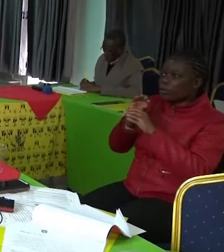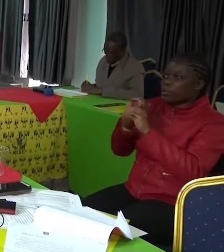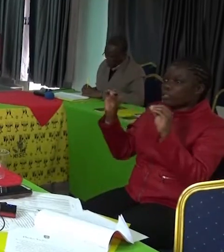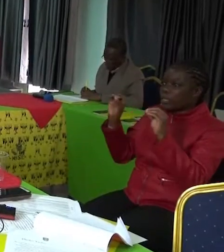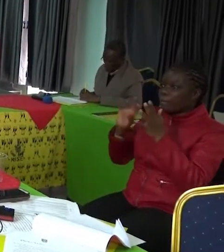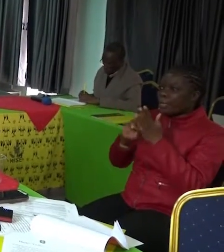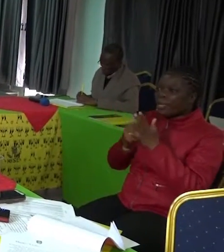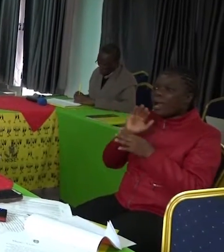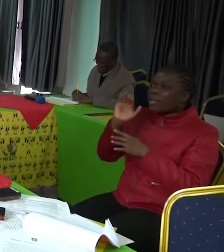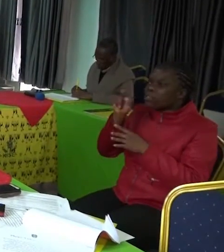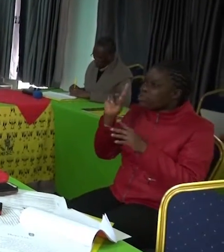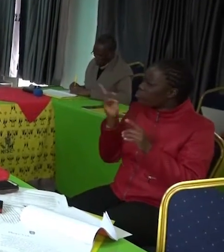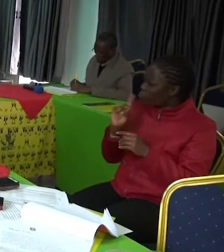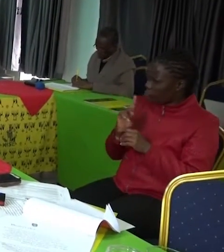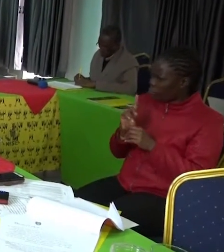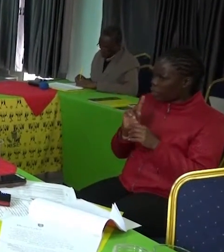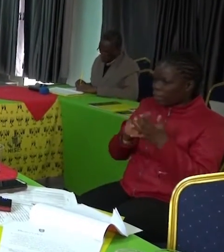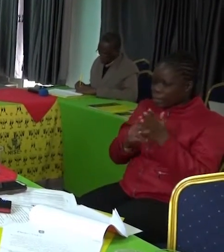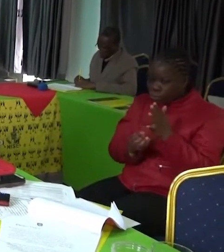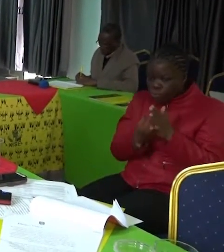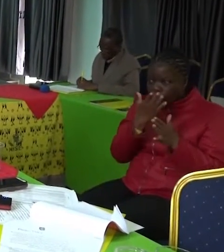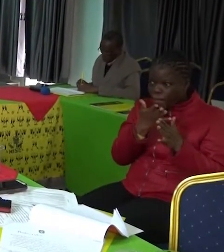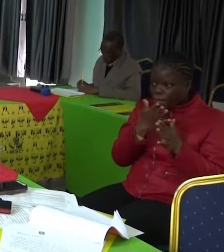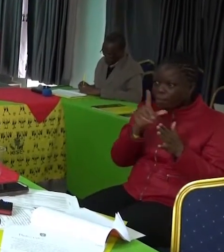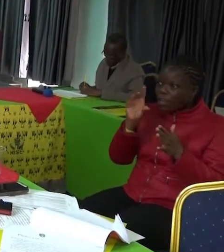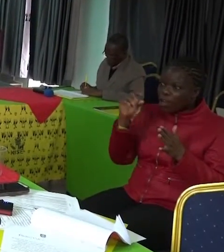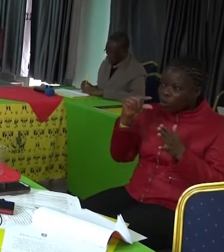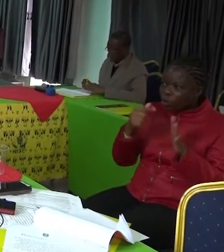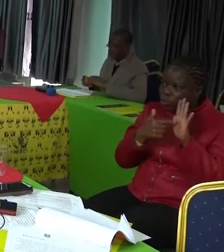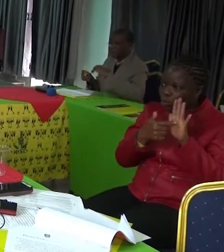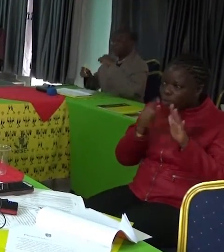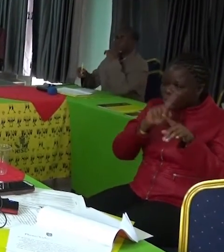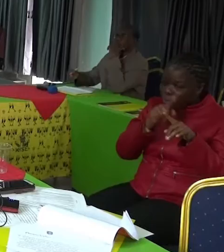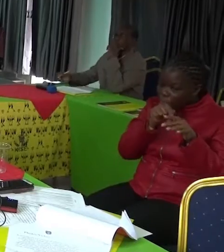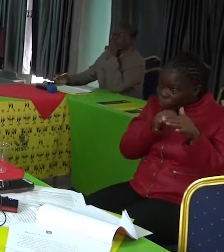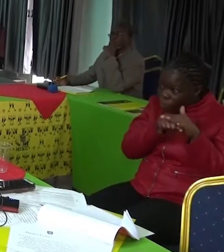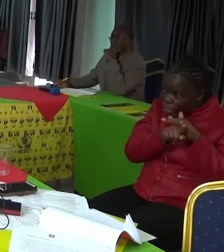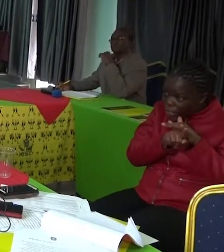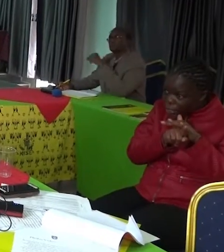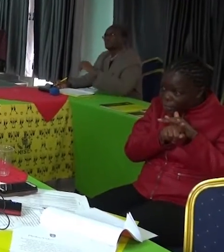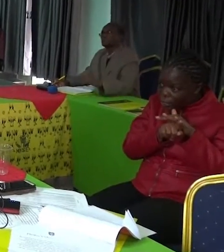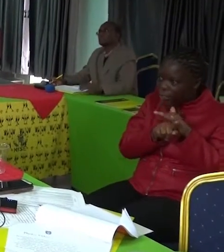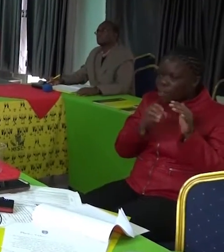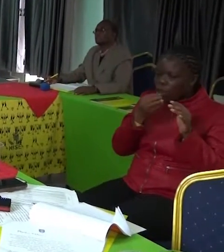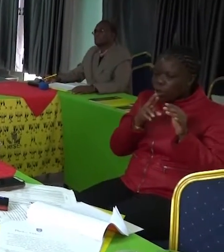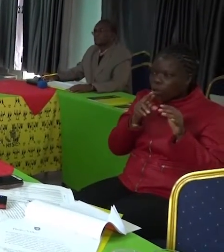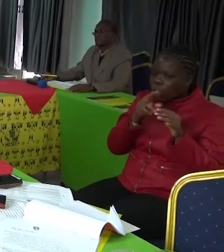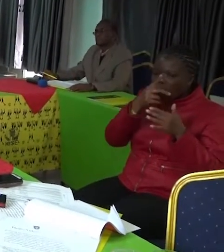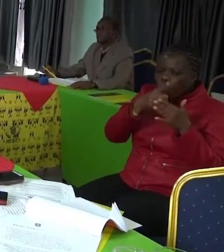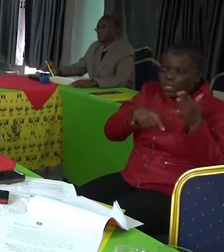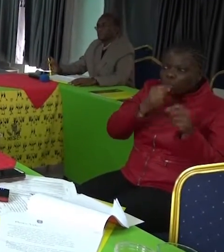have to ask, did you log in or which date? Because the logs show when you got in, the date and the time, and what you actually